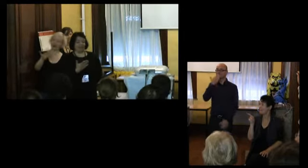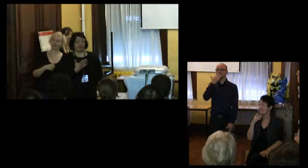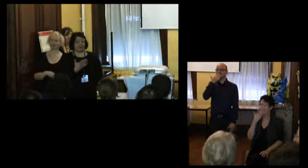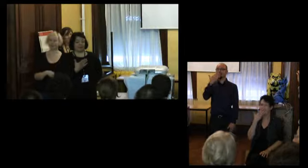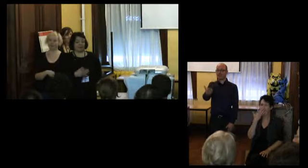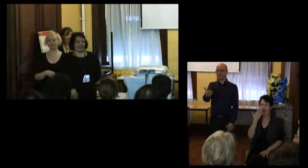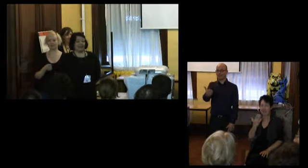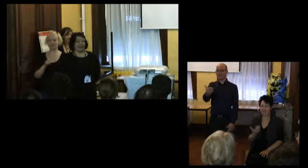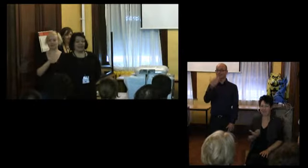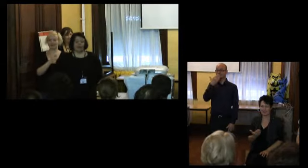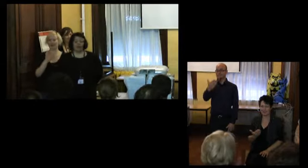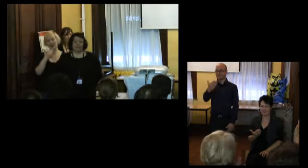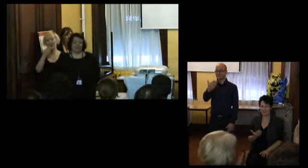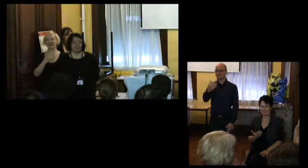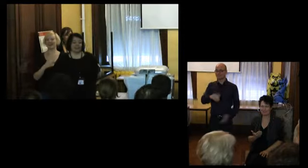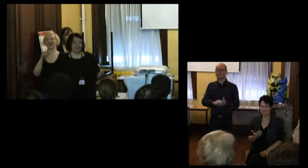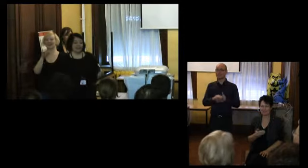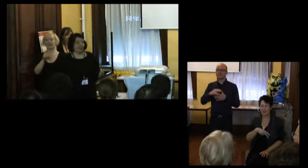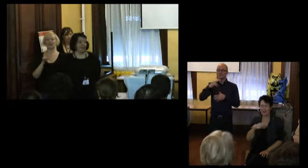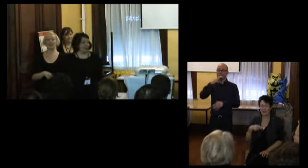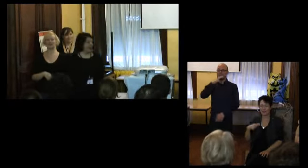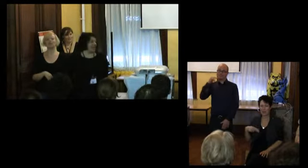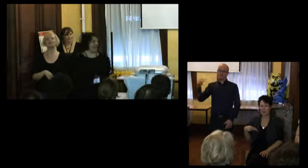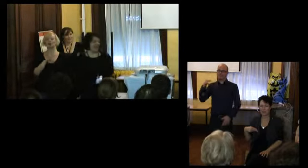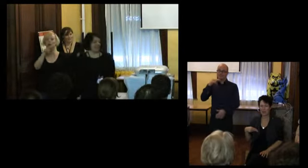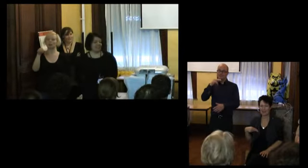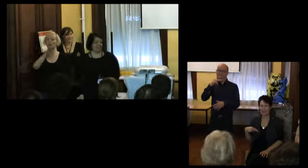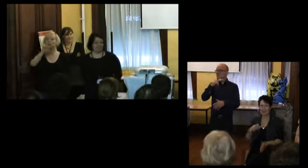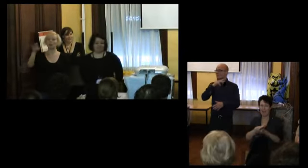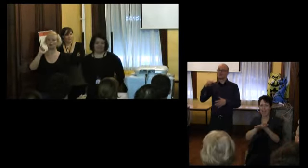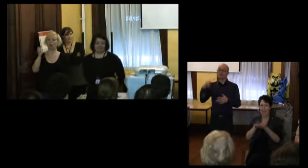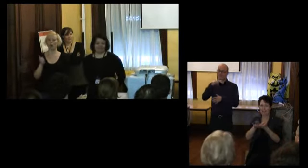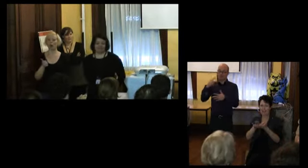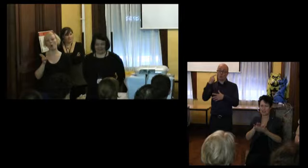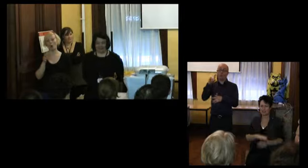Helene. That's the Norwegian sign letter for H.